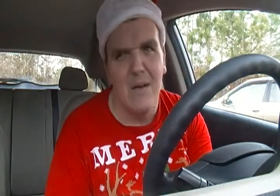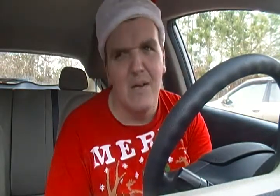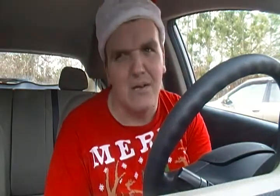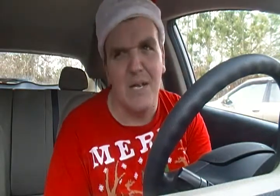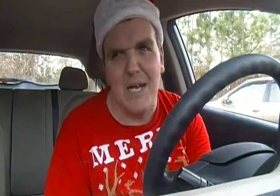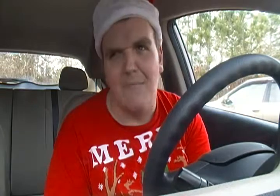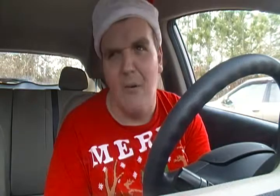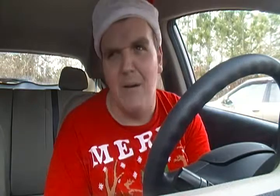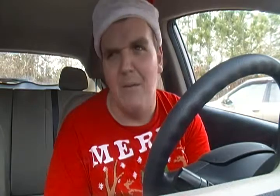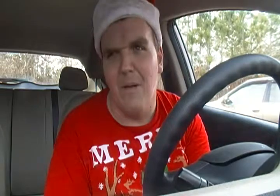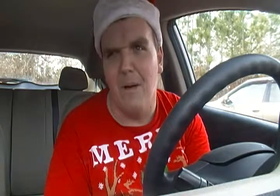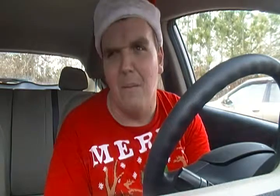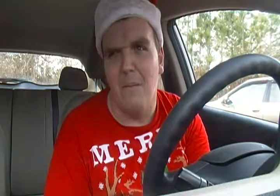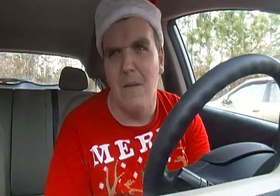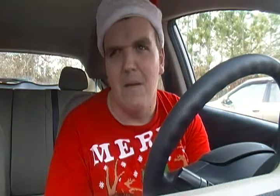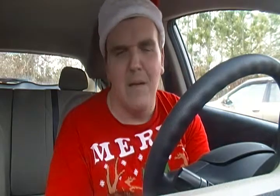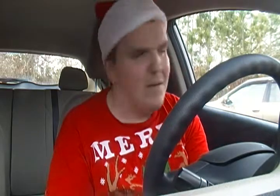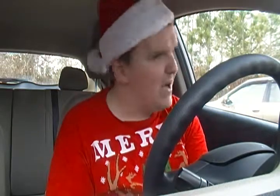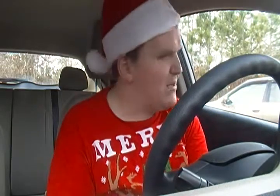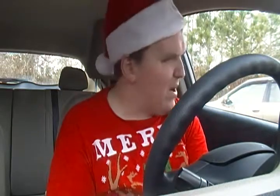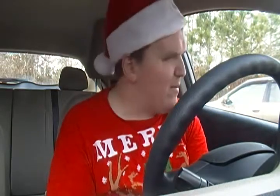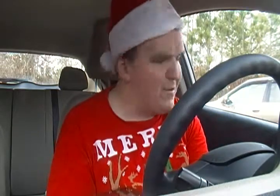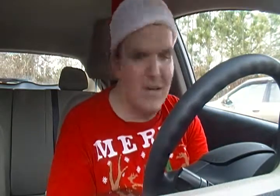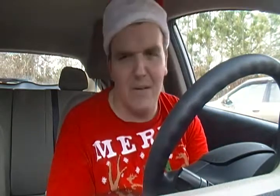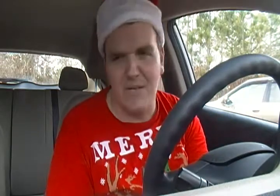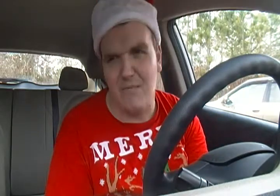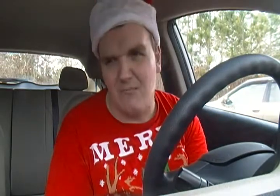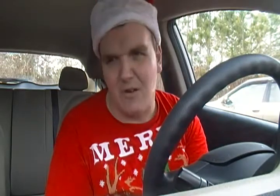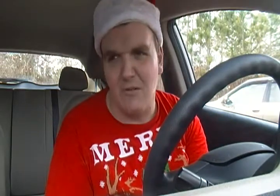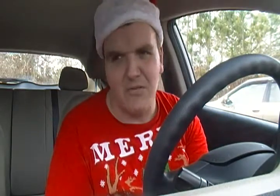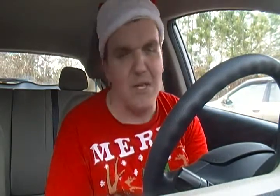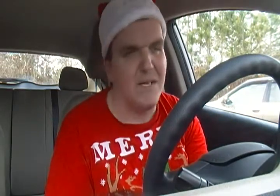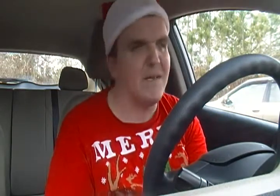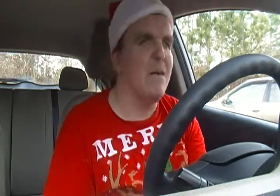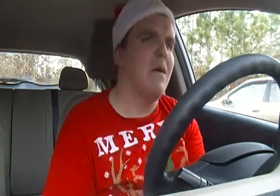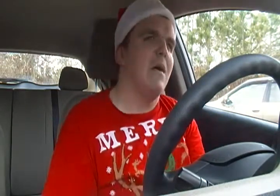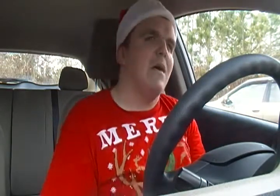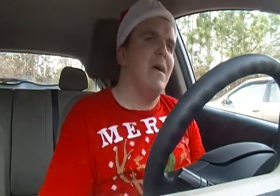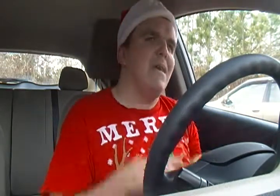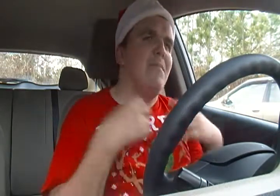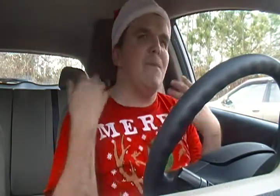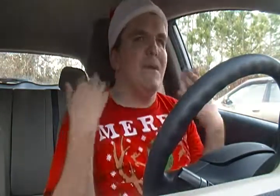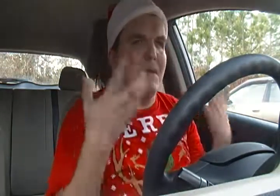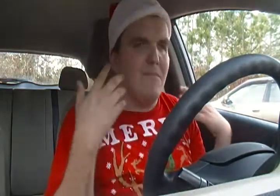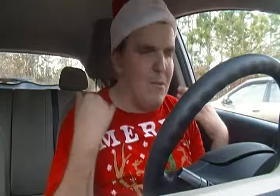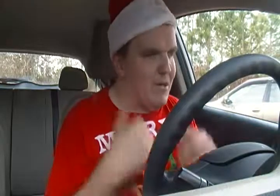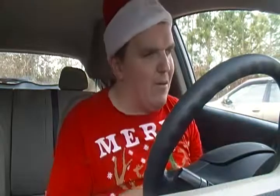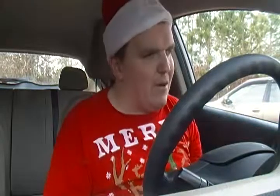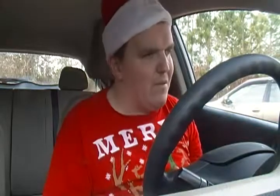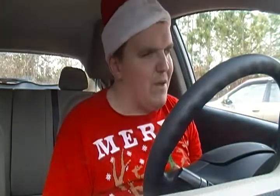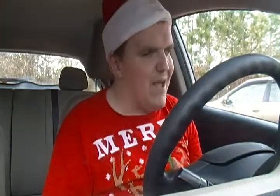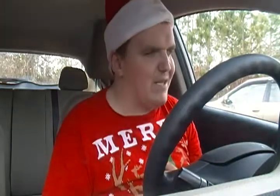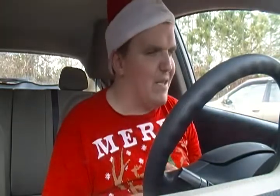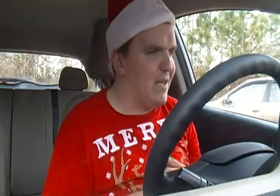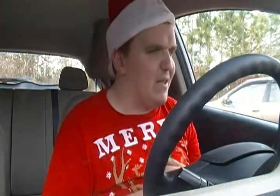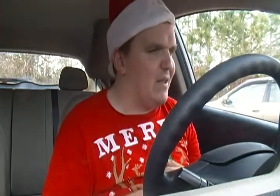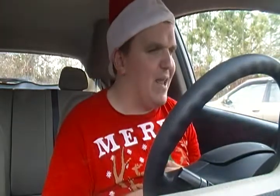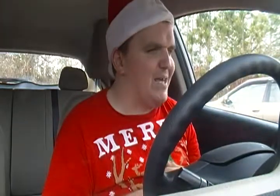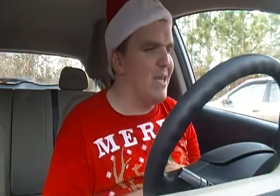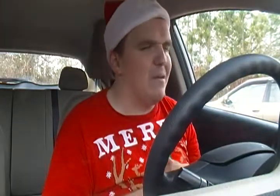she'll stick up for you um because ralphie was causing some cause of justice and then the movie moves going on the next the next